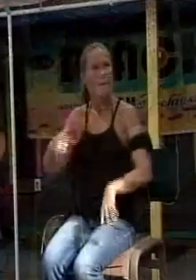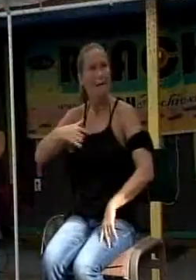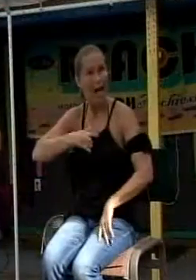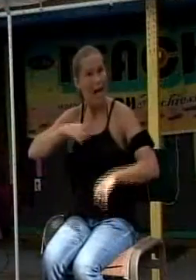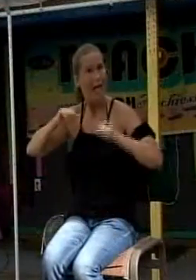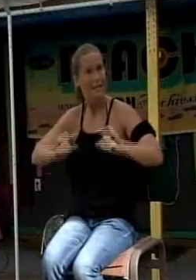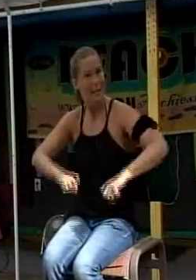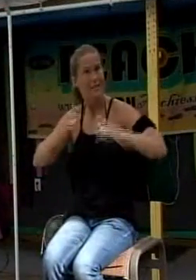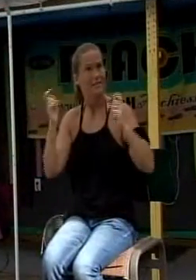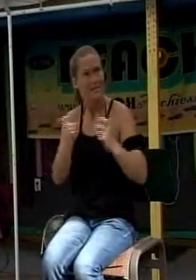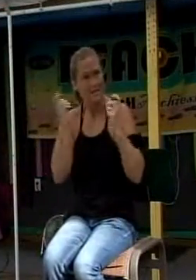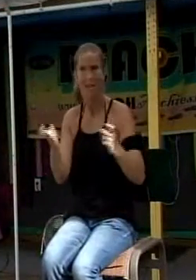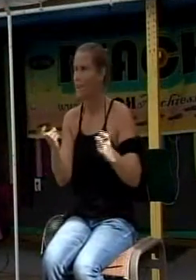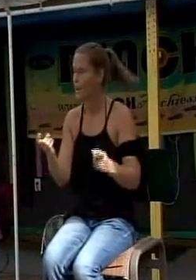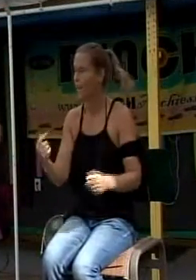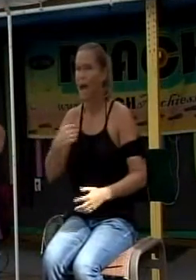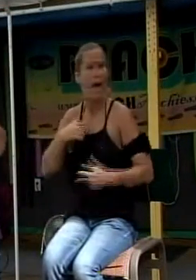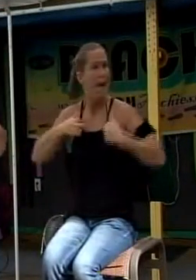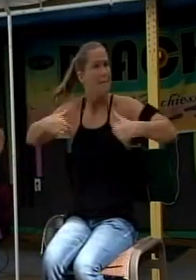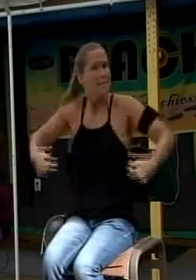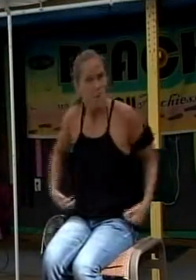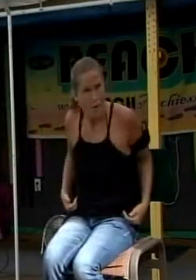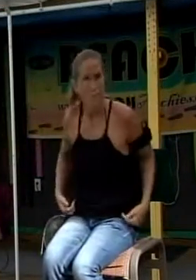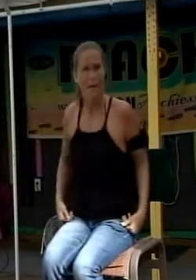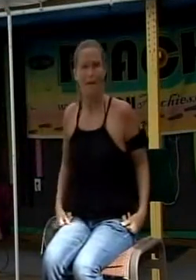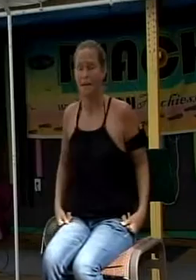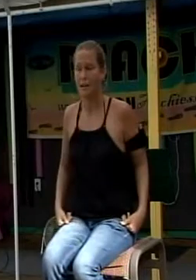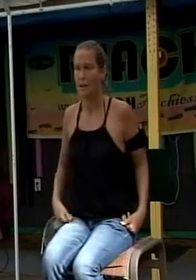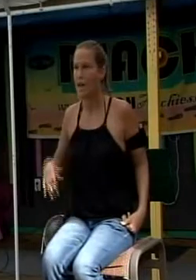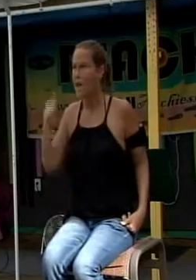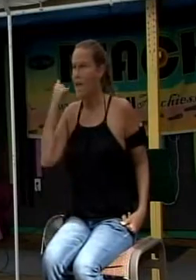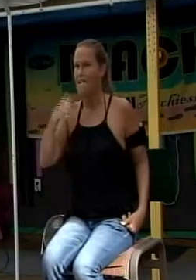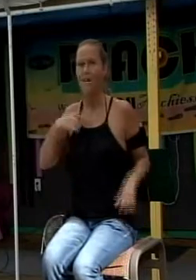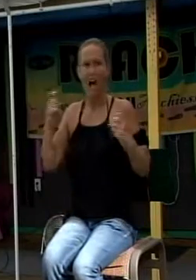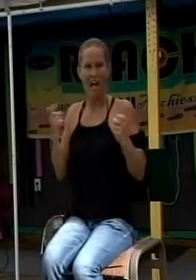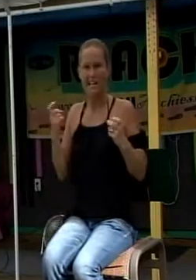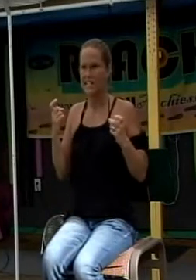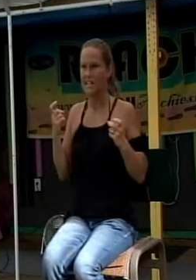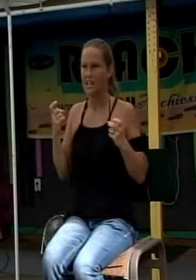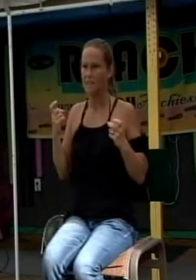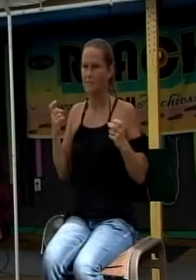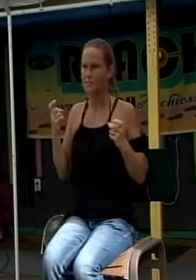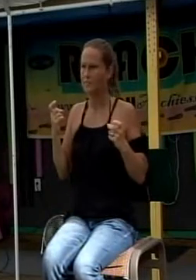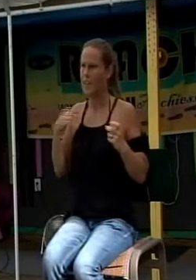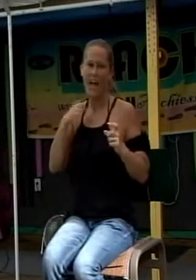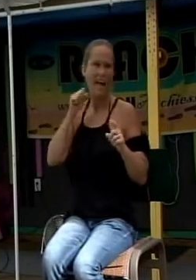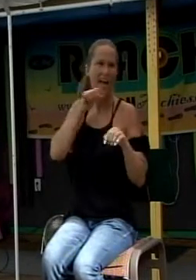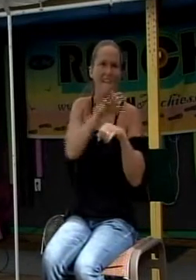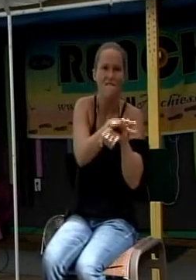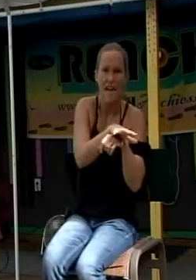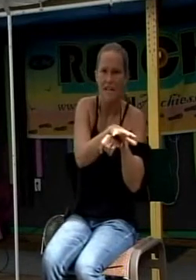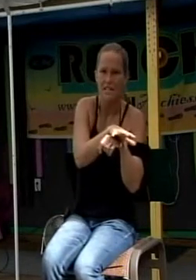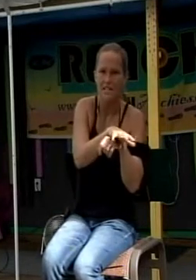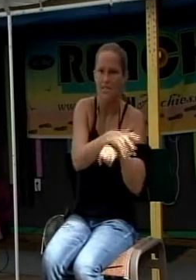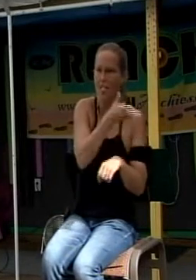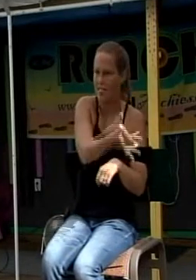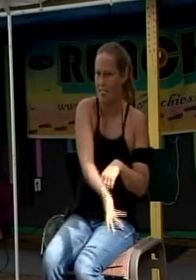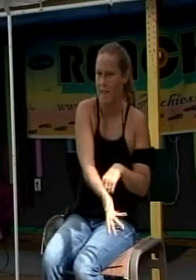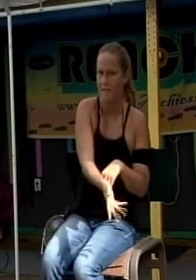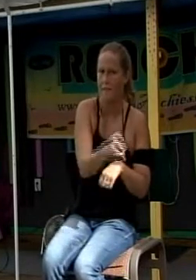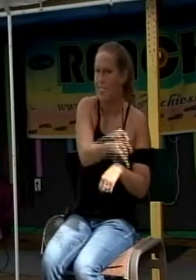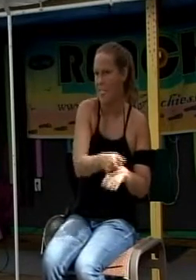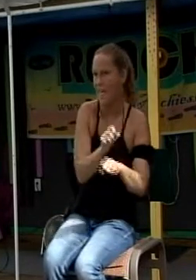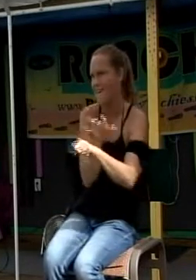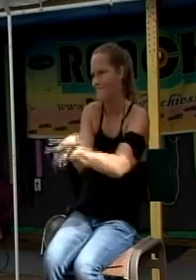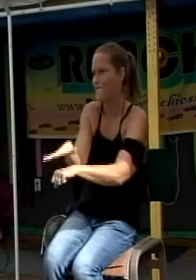what is all this? I'm so frustrated. I just want to choke these people. Well, who do you think you are? You